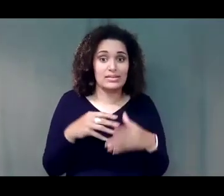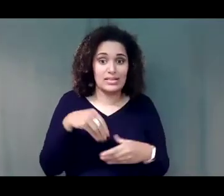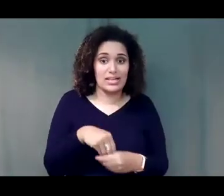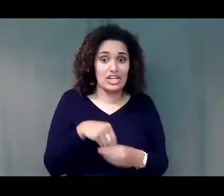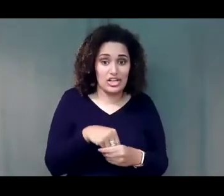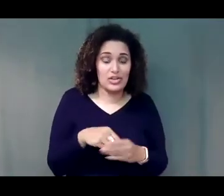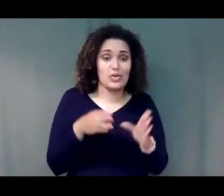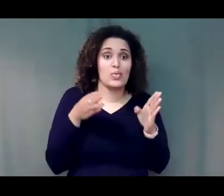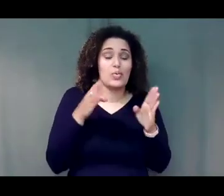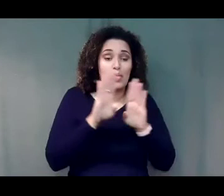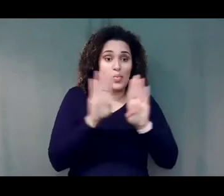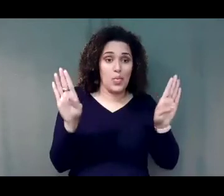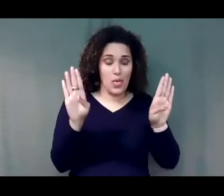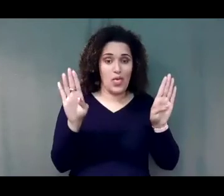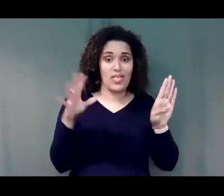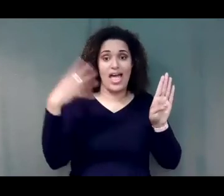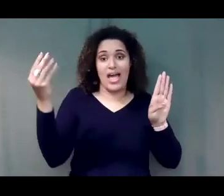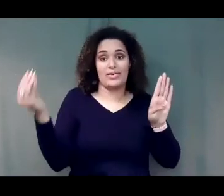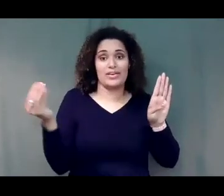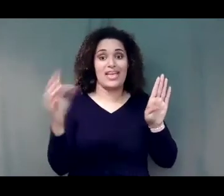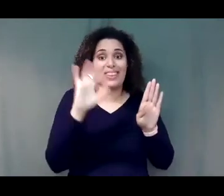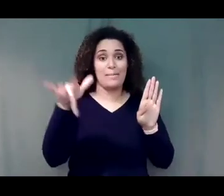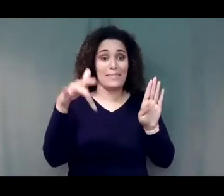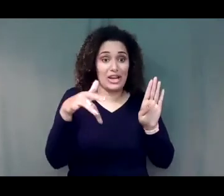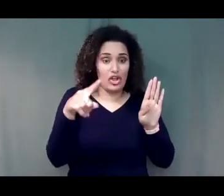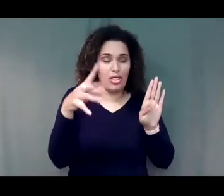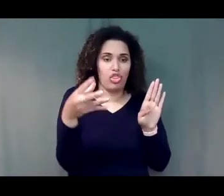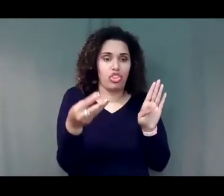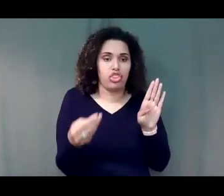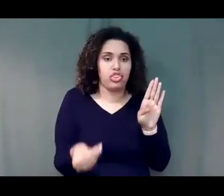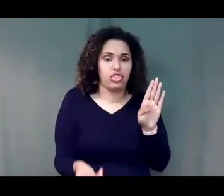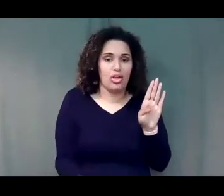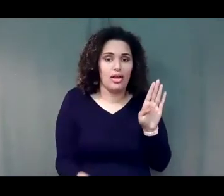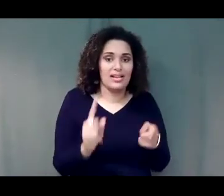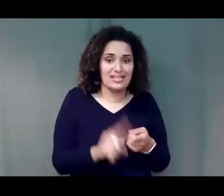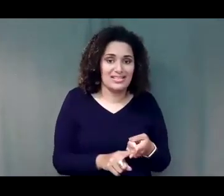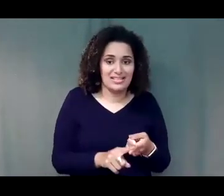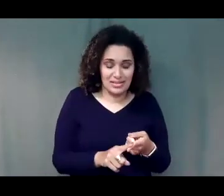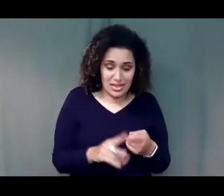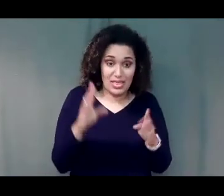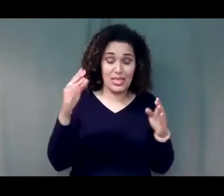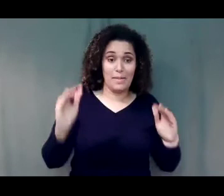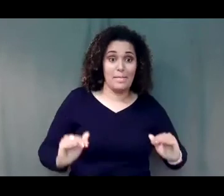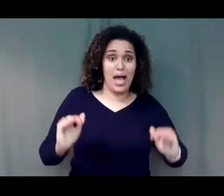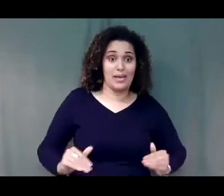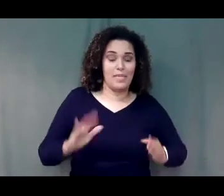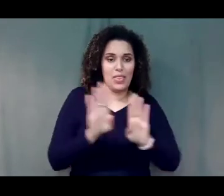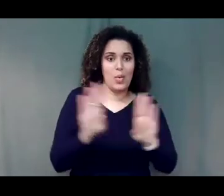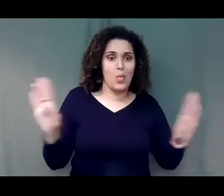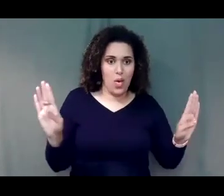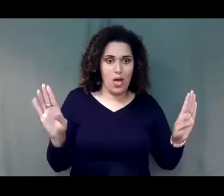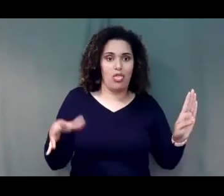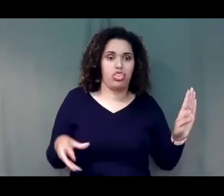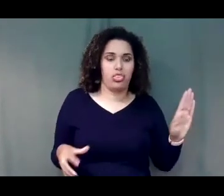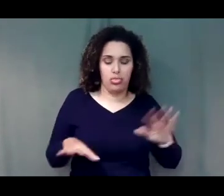outer wall, and all the straw is composted in the middle, and there's nothing until the bottom wall is a bunch of compost. That's it. So you have to be very careful of